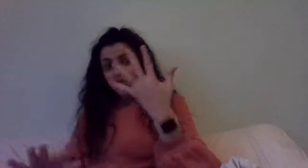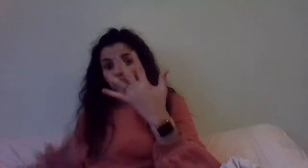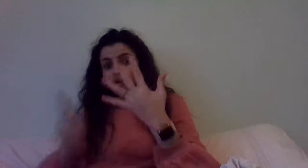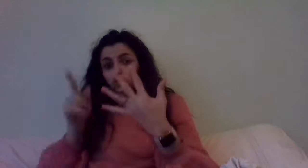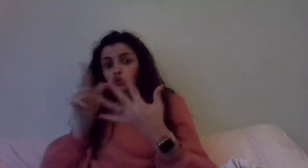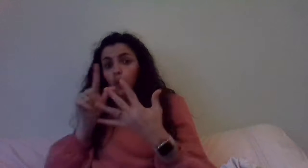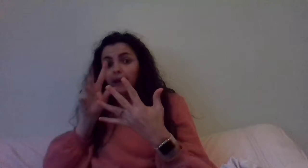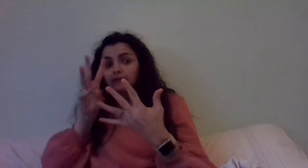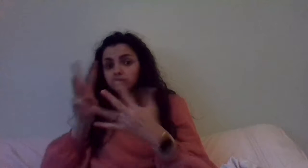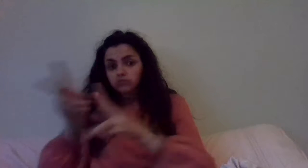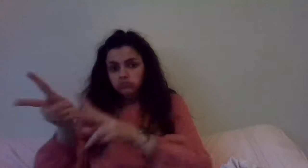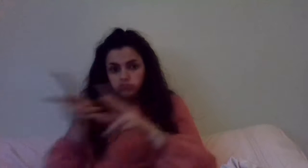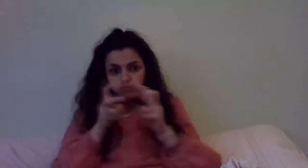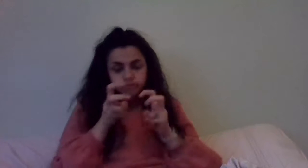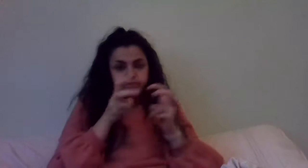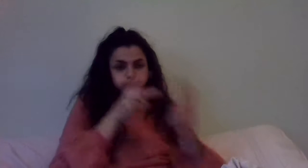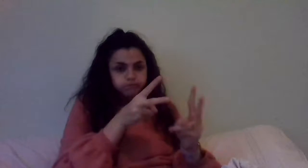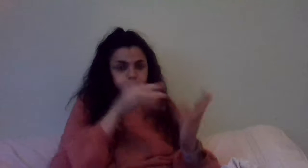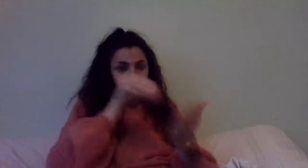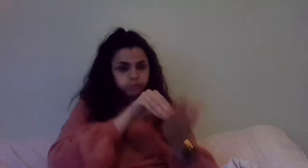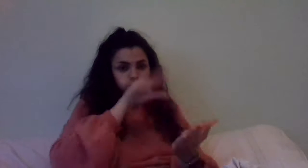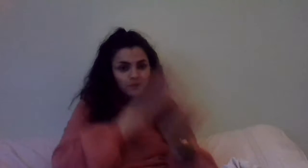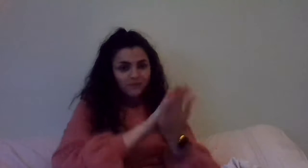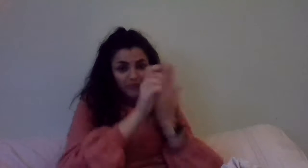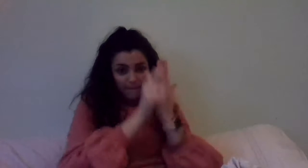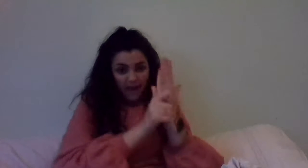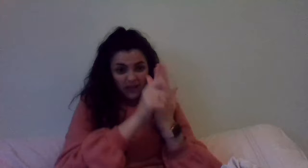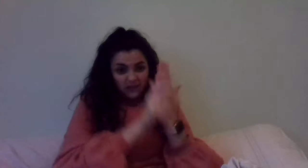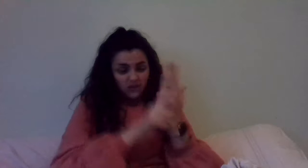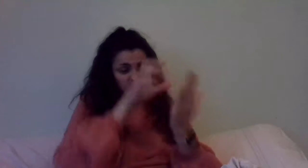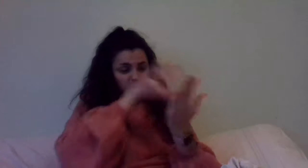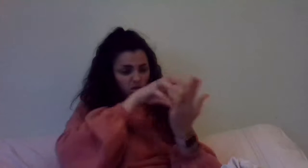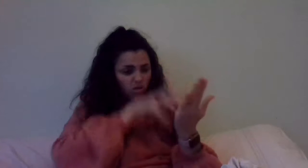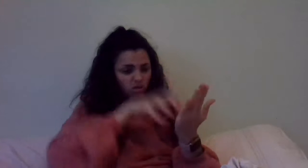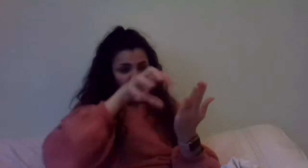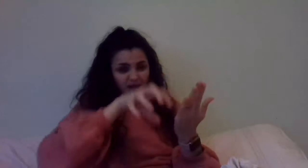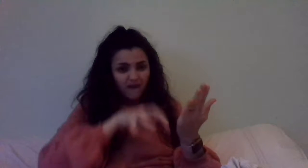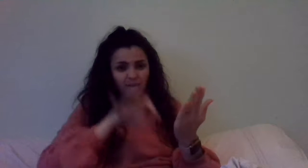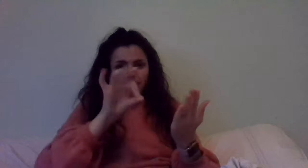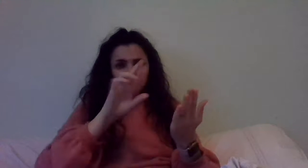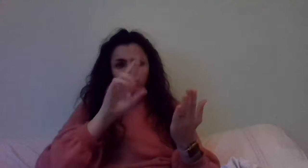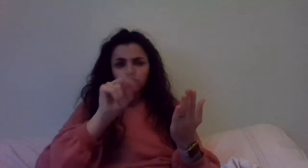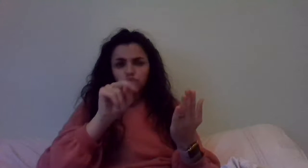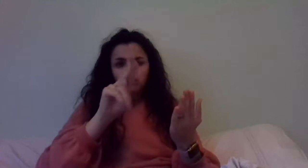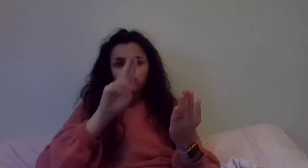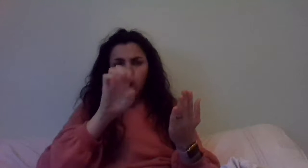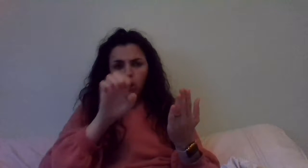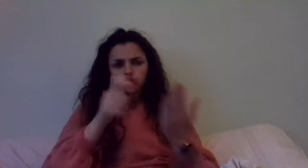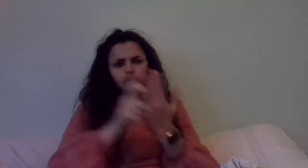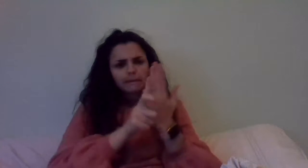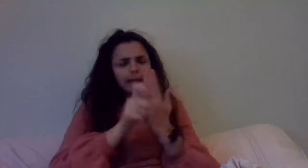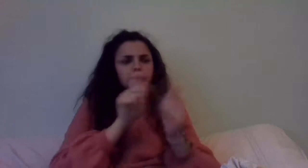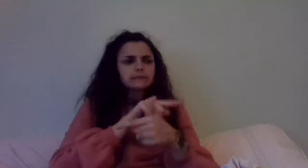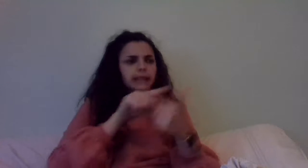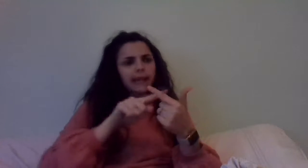remember, Fortune magazine, Life magazine, Look magazine, these have all become very famous, widely